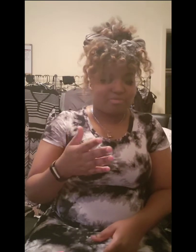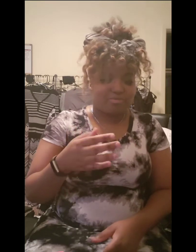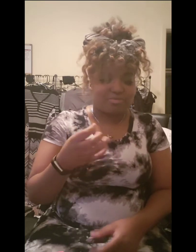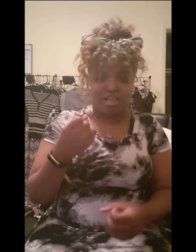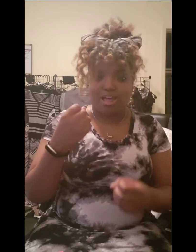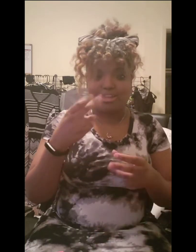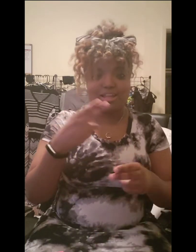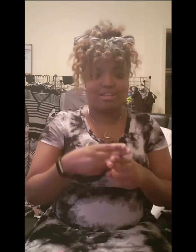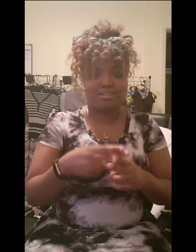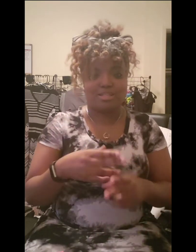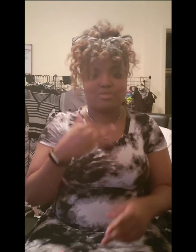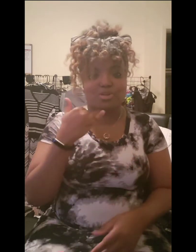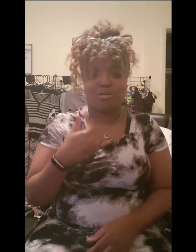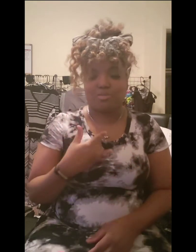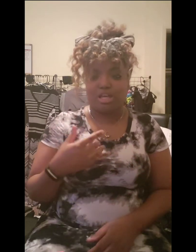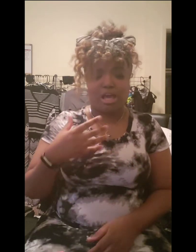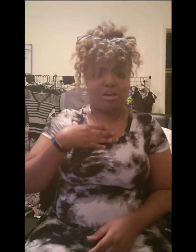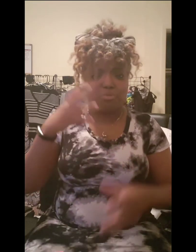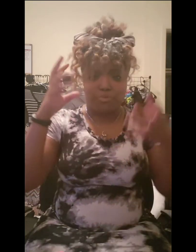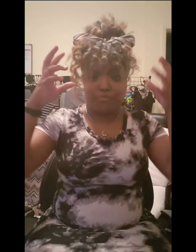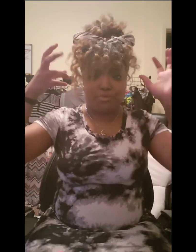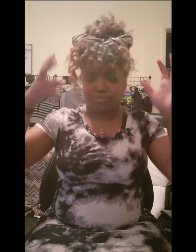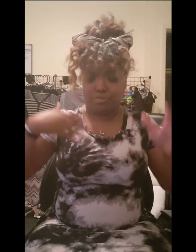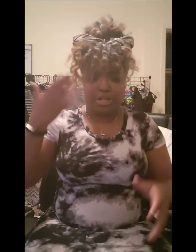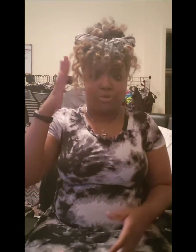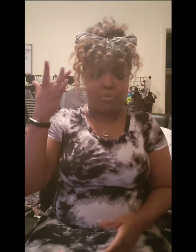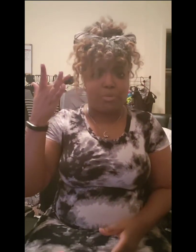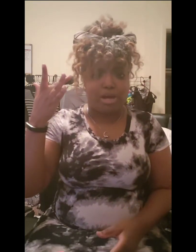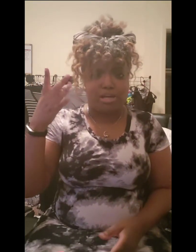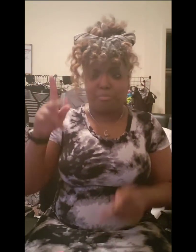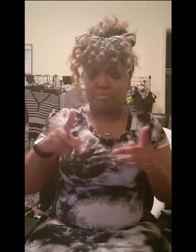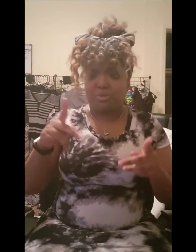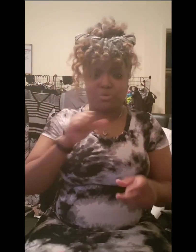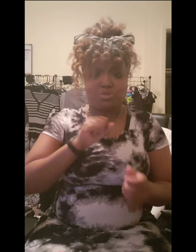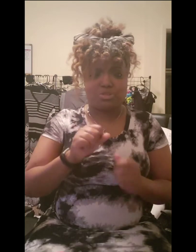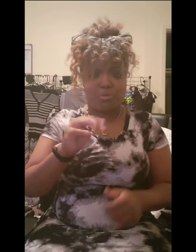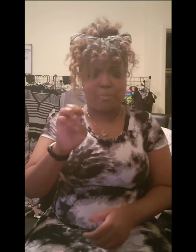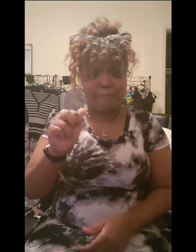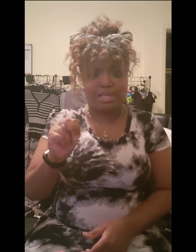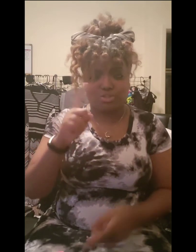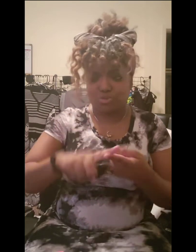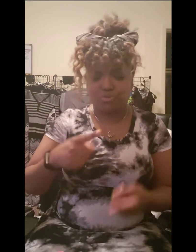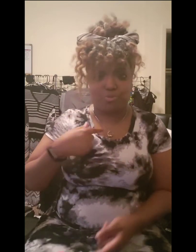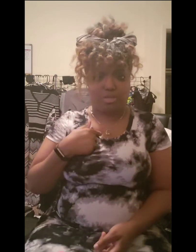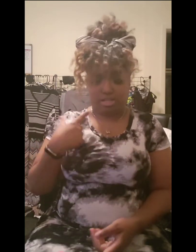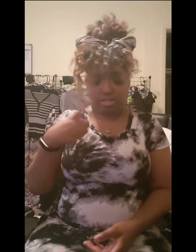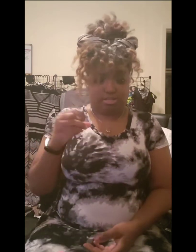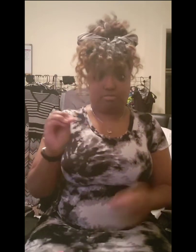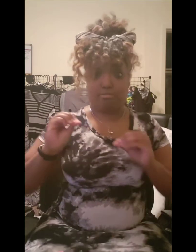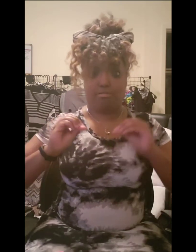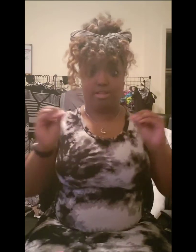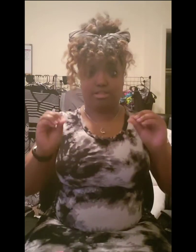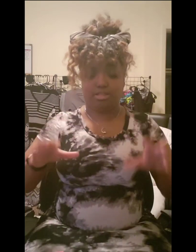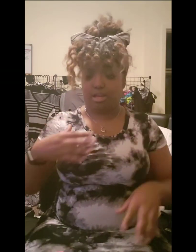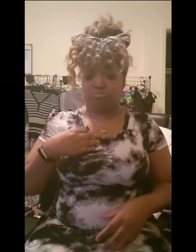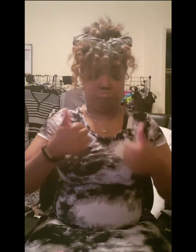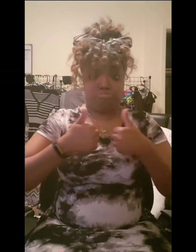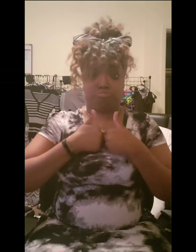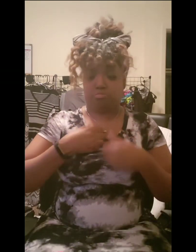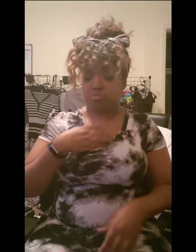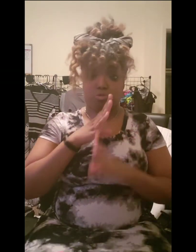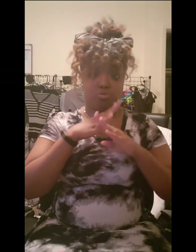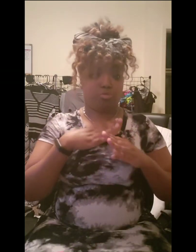younger years. People were mean. They called me all kinds of names, and I didn't understand why. Like, I didn't know why they were teasing me. I didn't